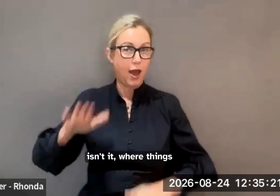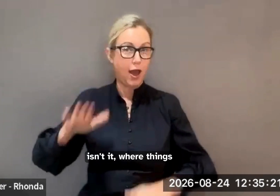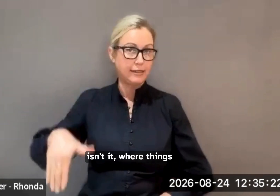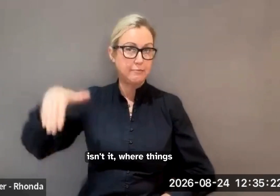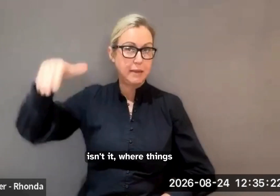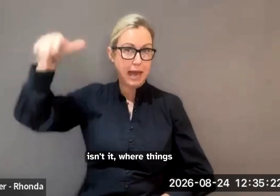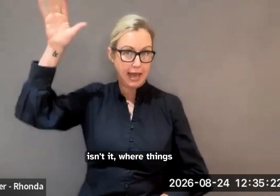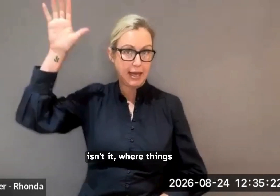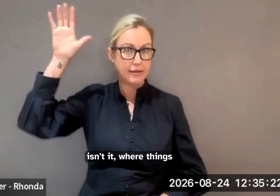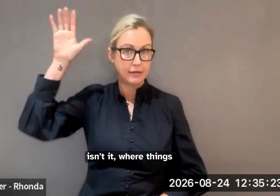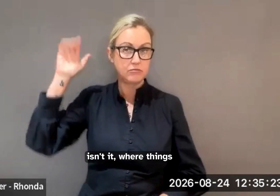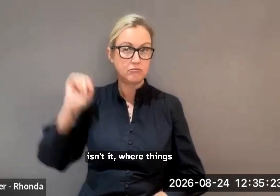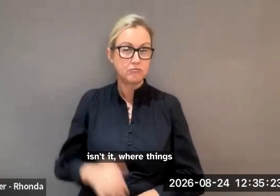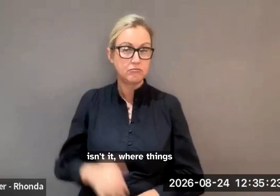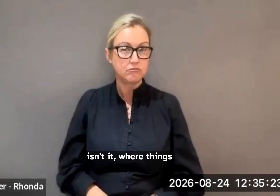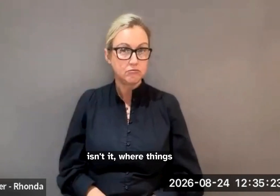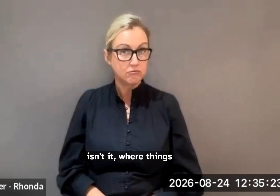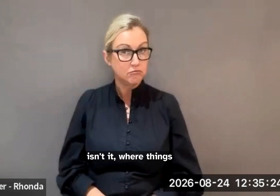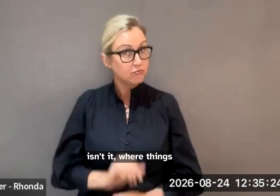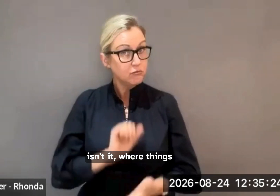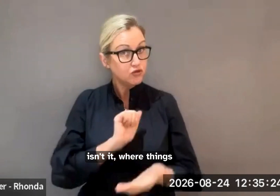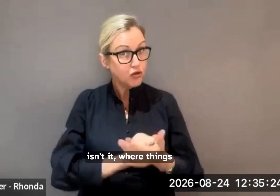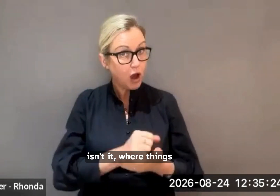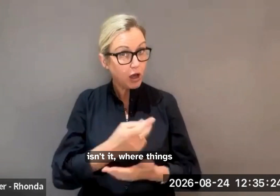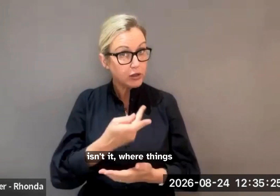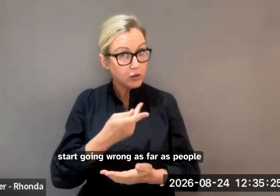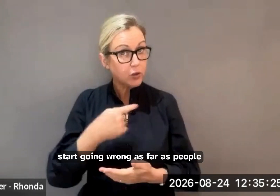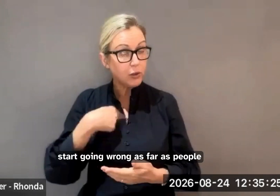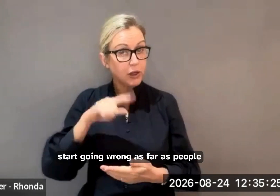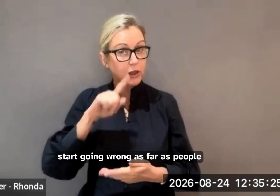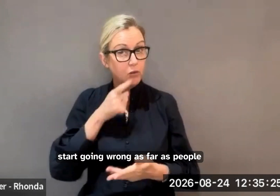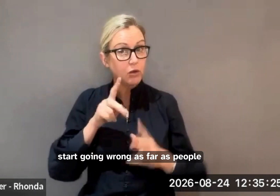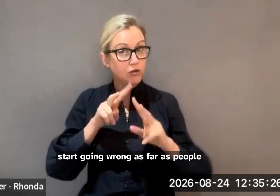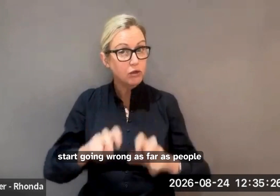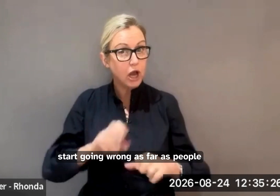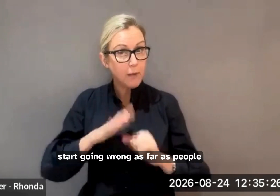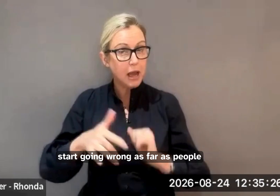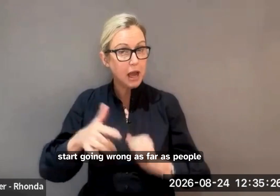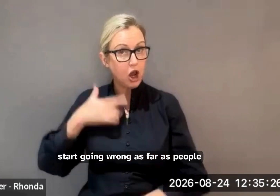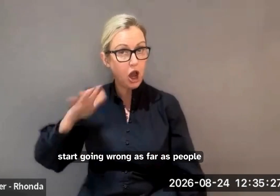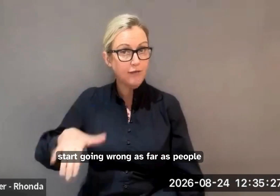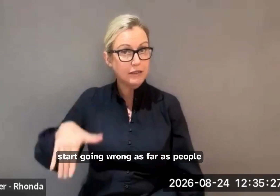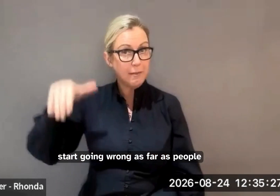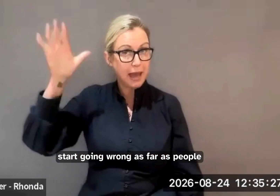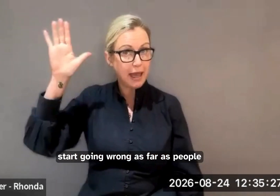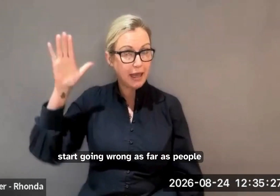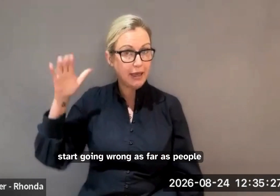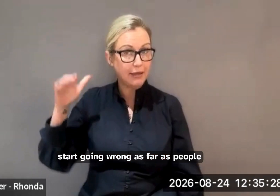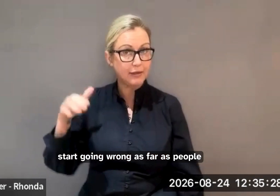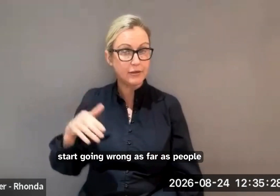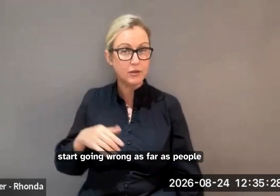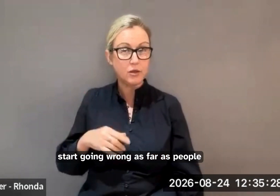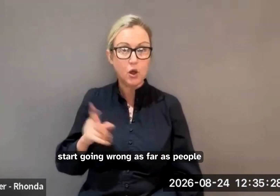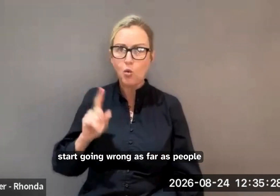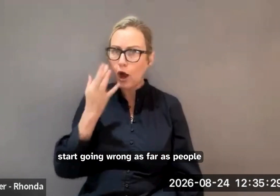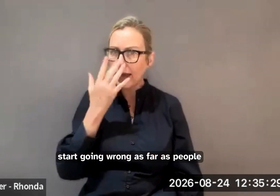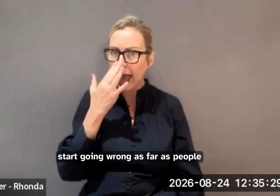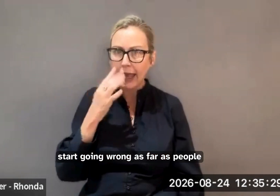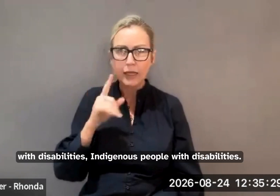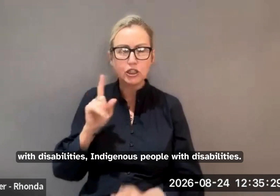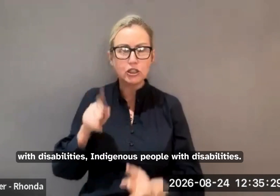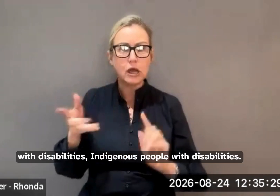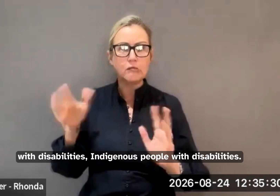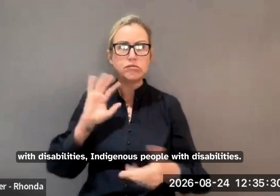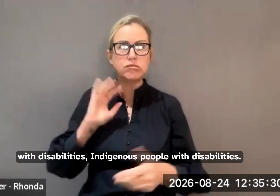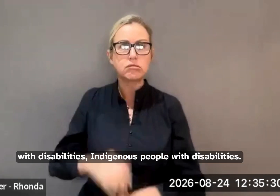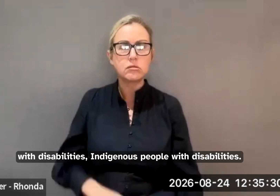at, isn't it, where things start going wrong as far as